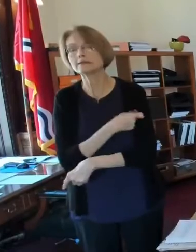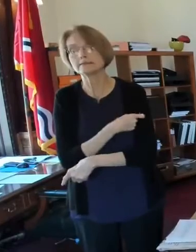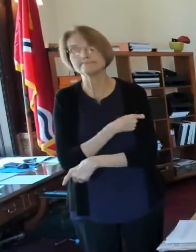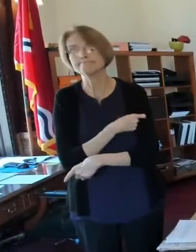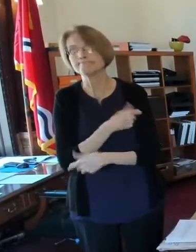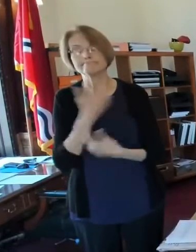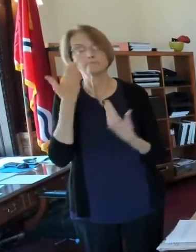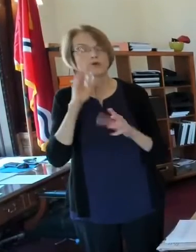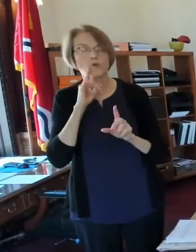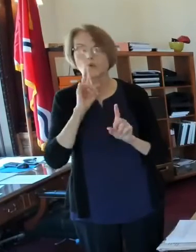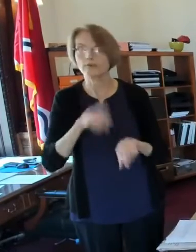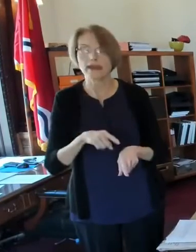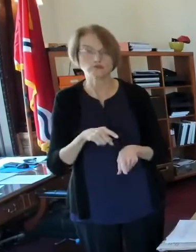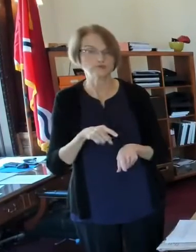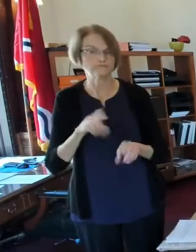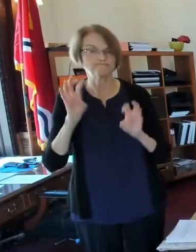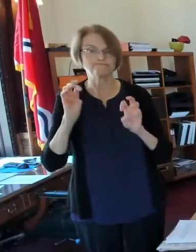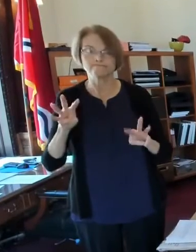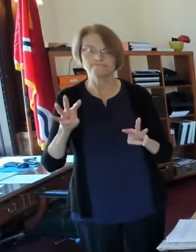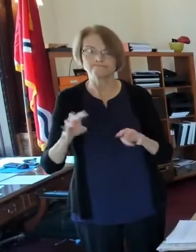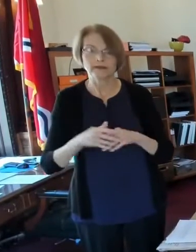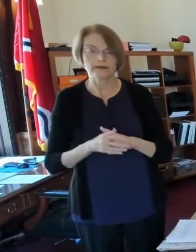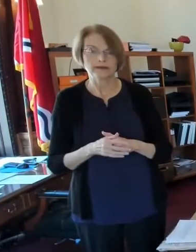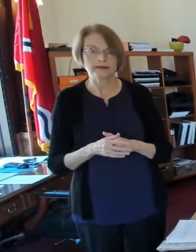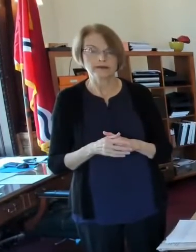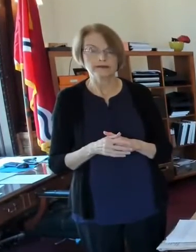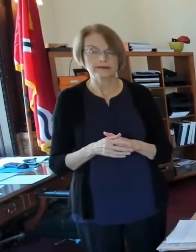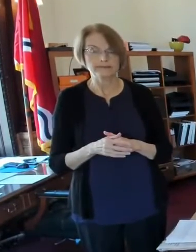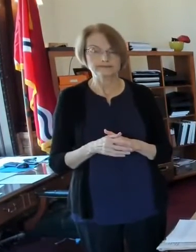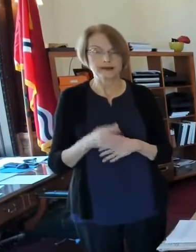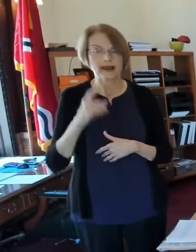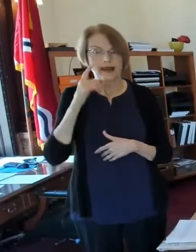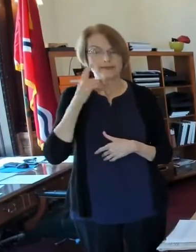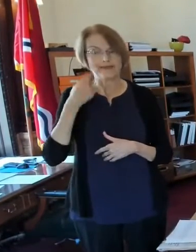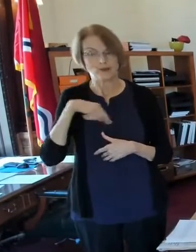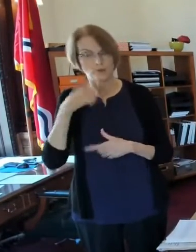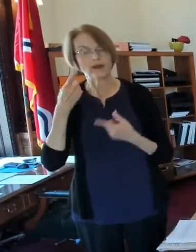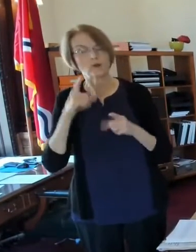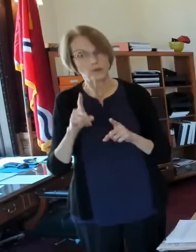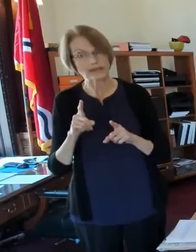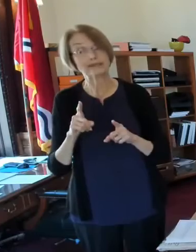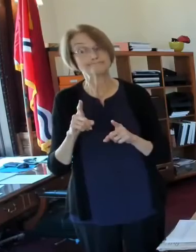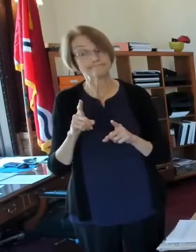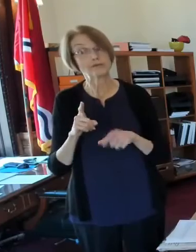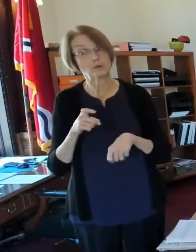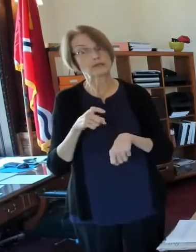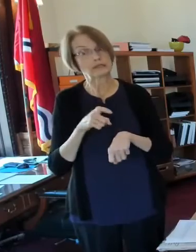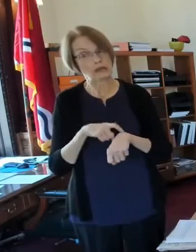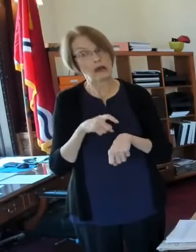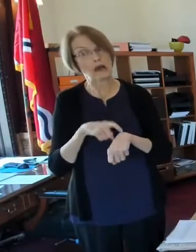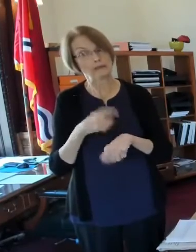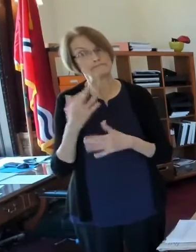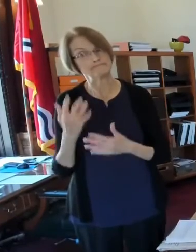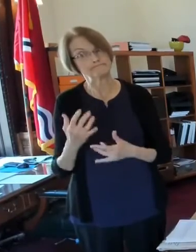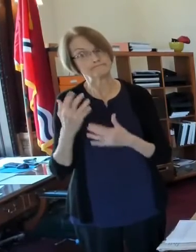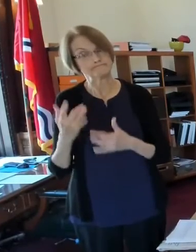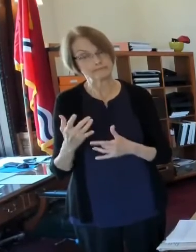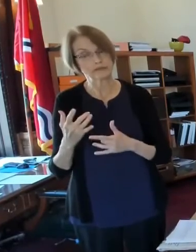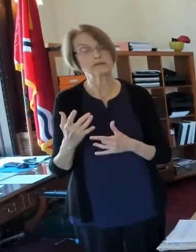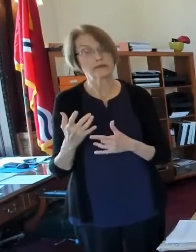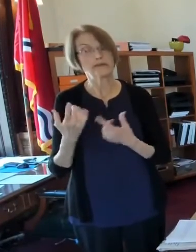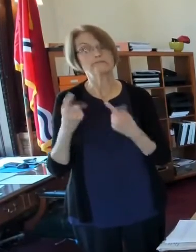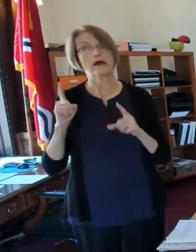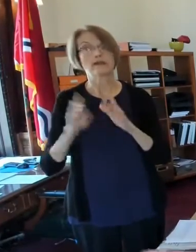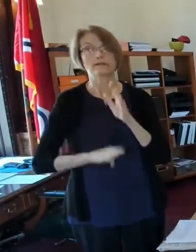the answer to that. And so I think the consensus is we have a ways to go before we're going to have